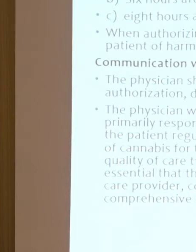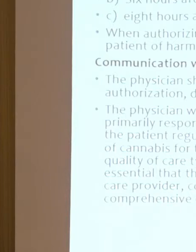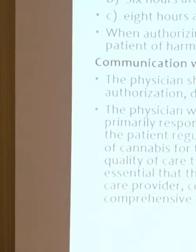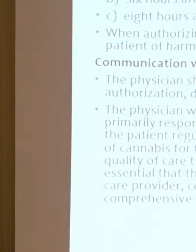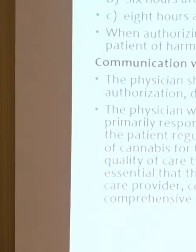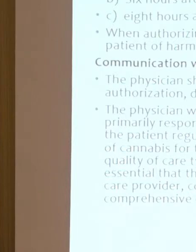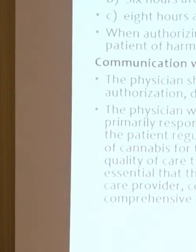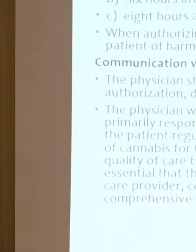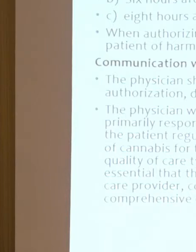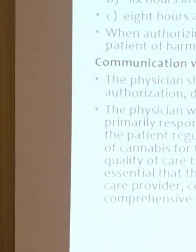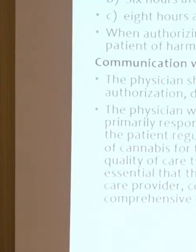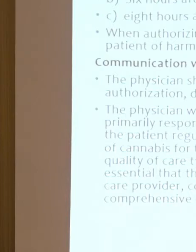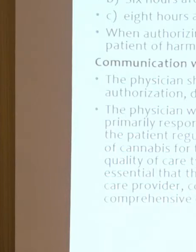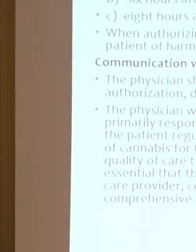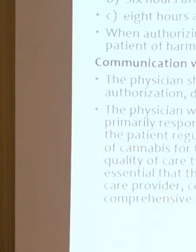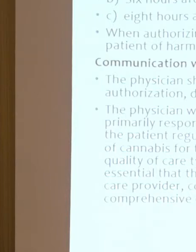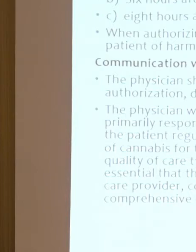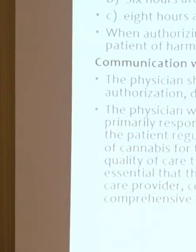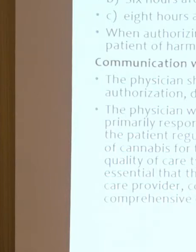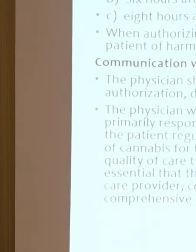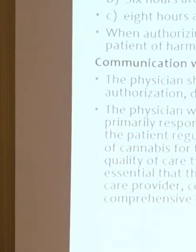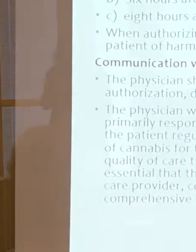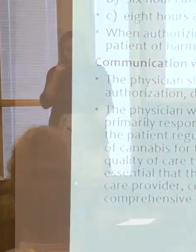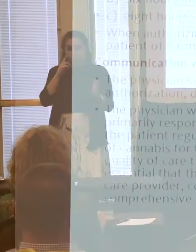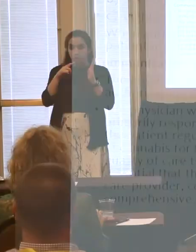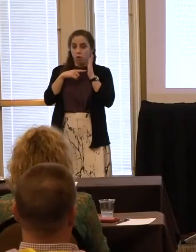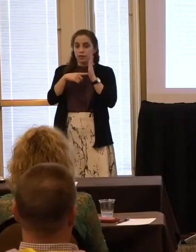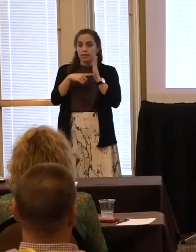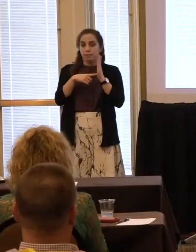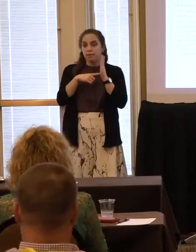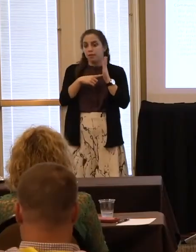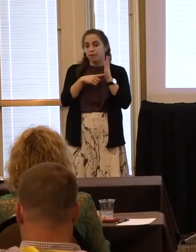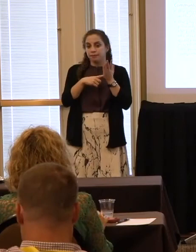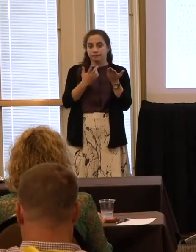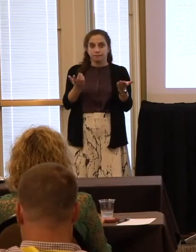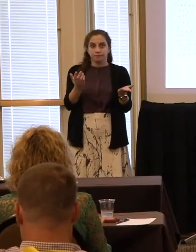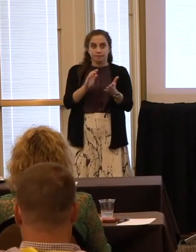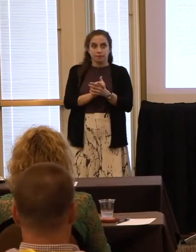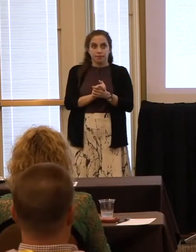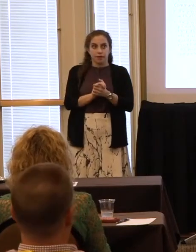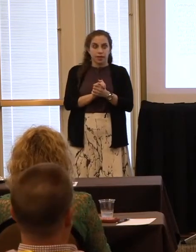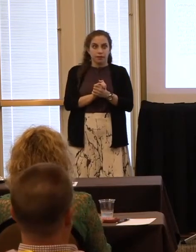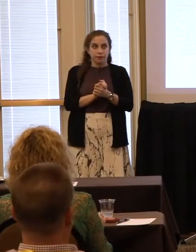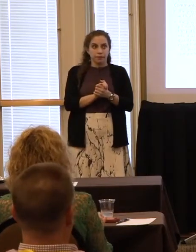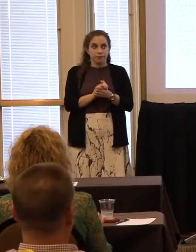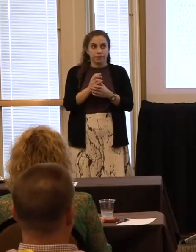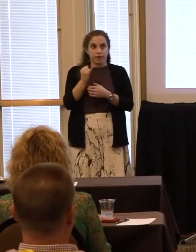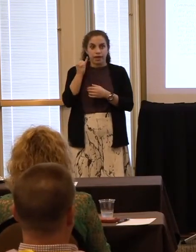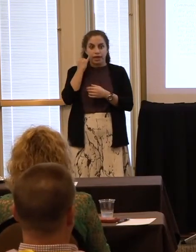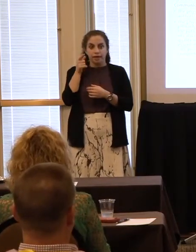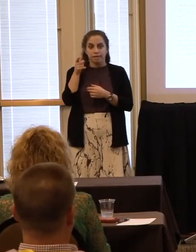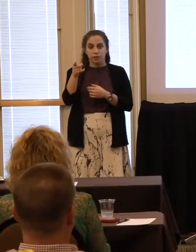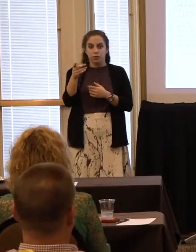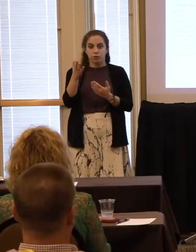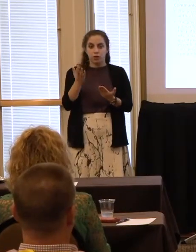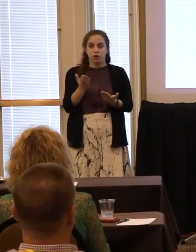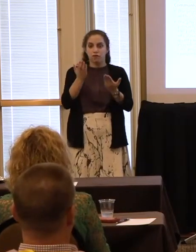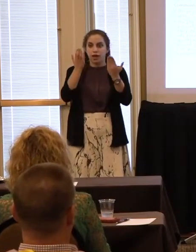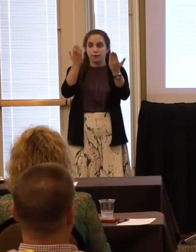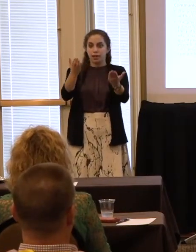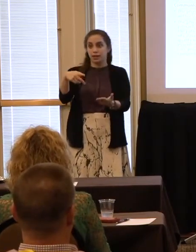specialist. So, for example, if you're recommending